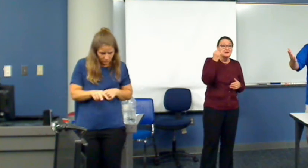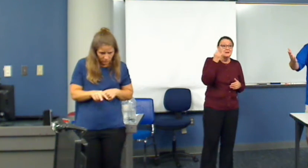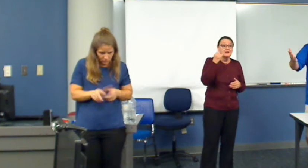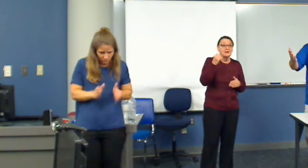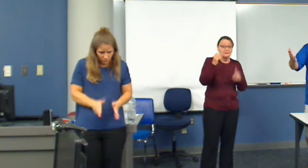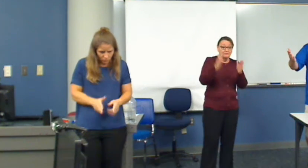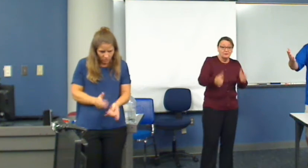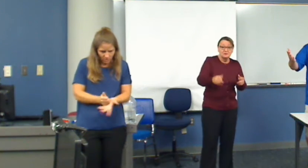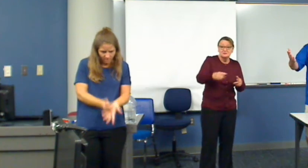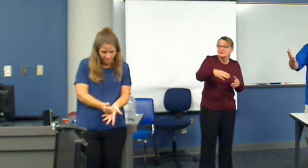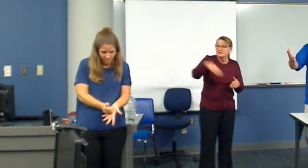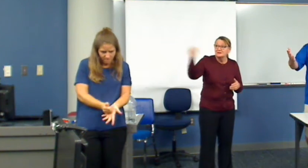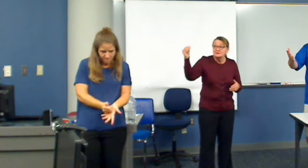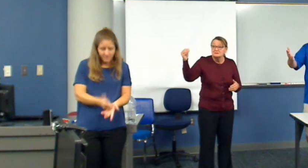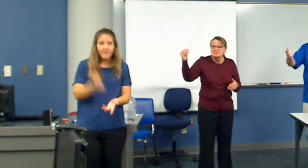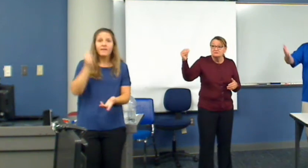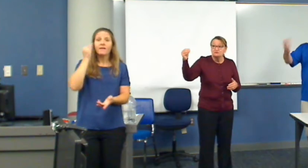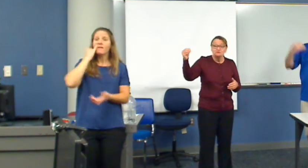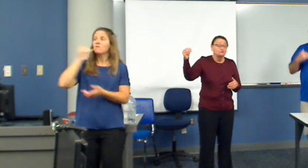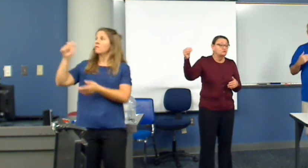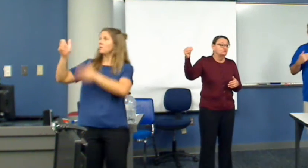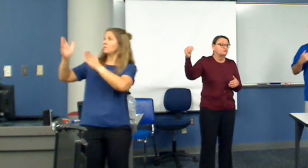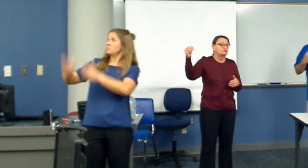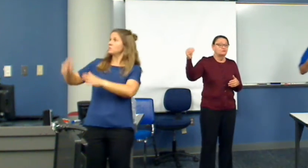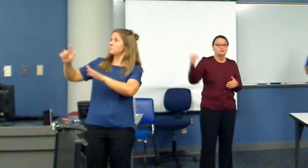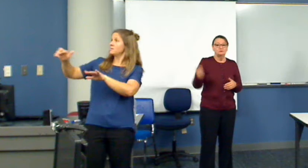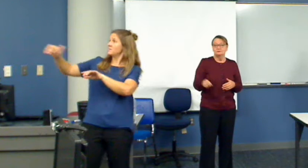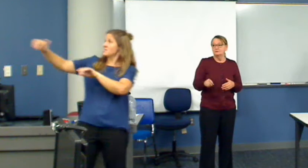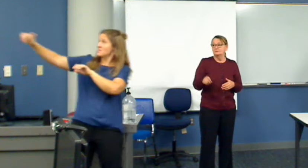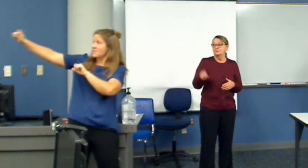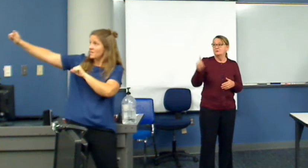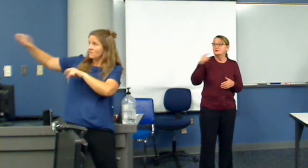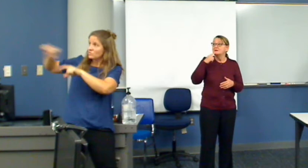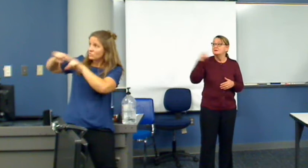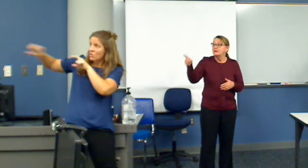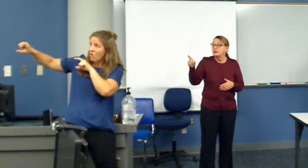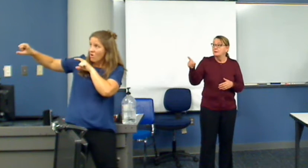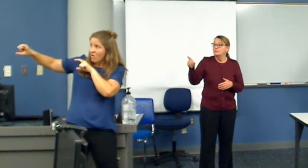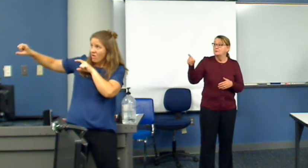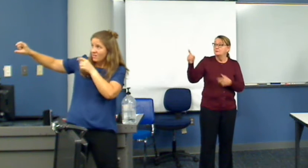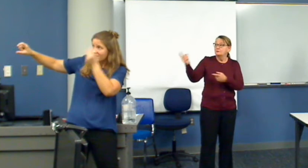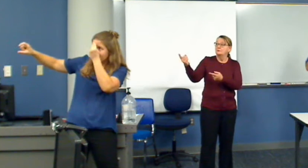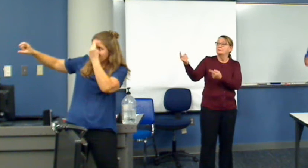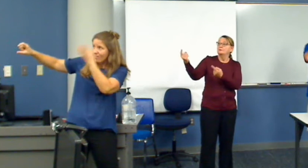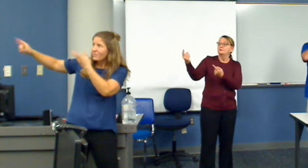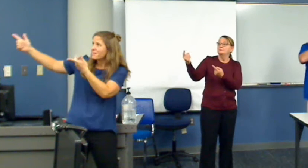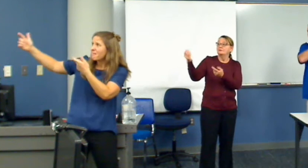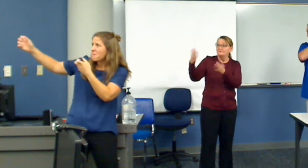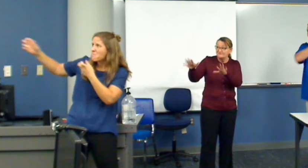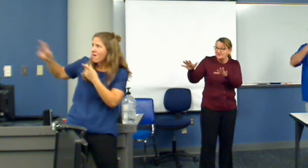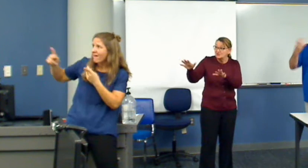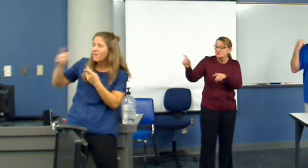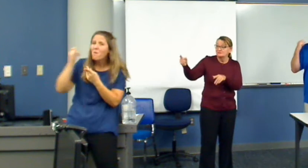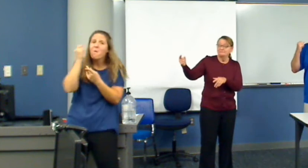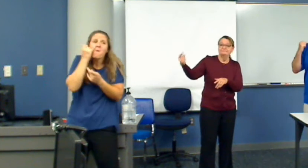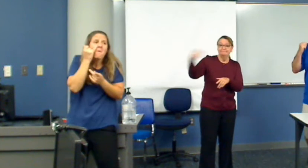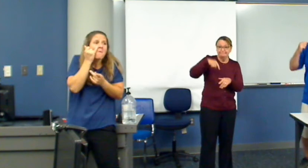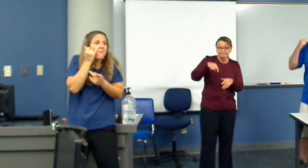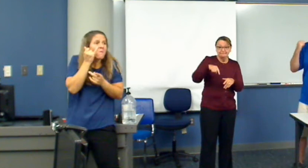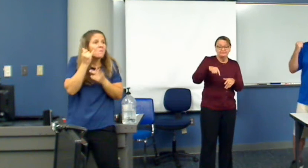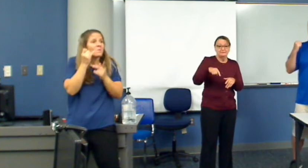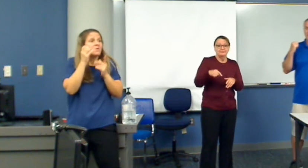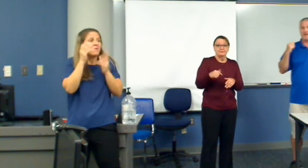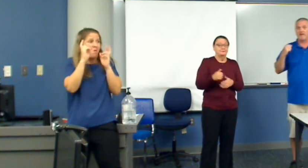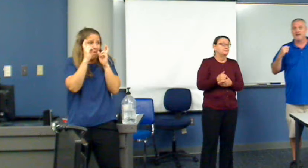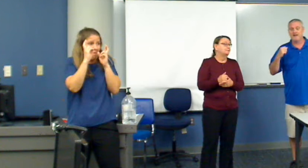call 911, okay, have her tell her to come back after she calls. So hopefully she just has a cell phone, or who you ask it has a cell